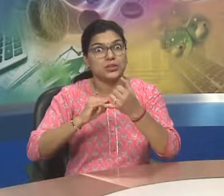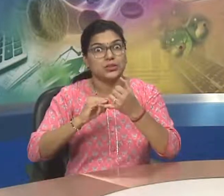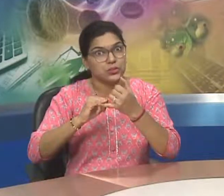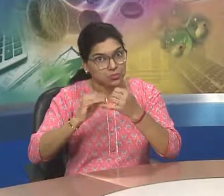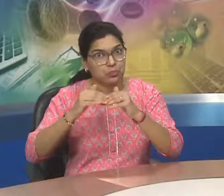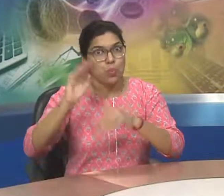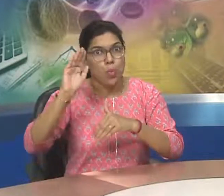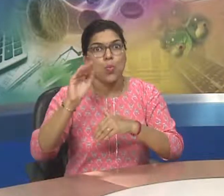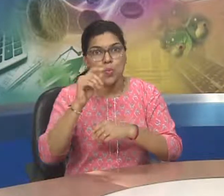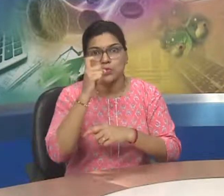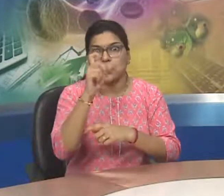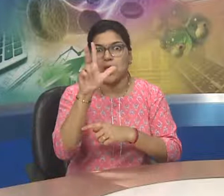is